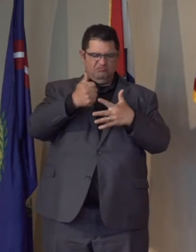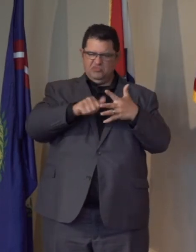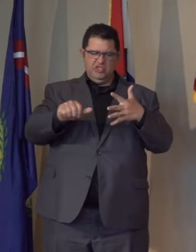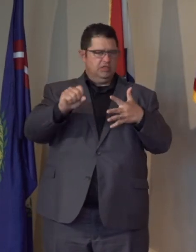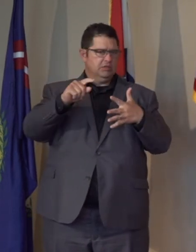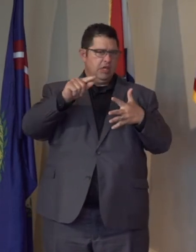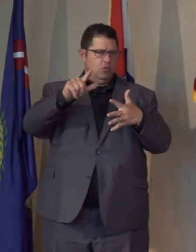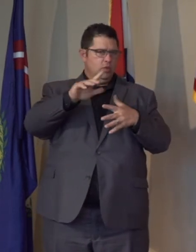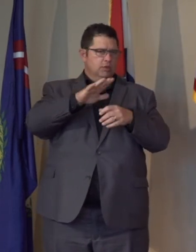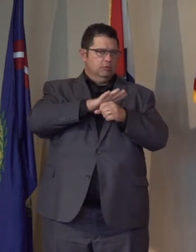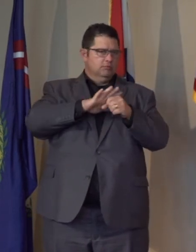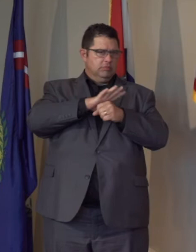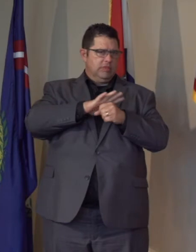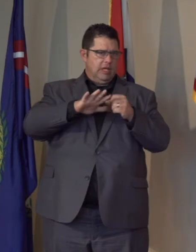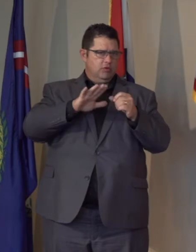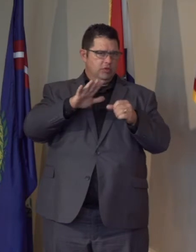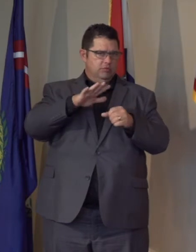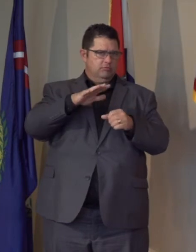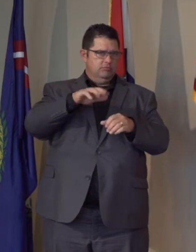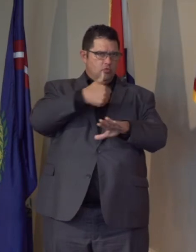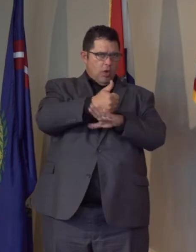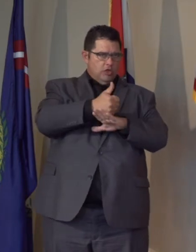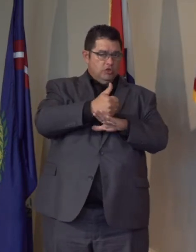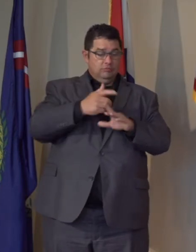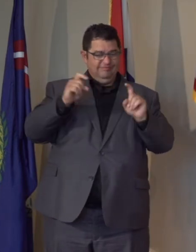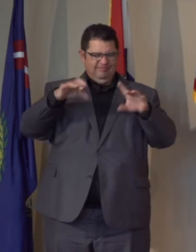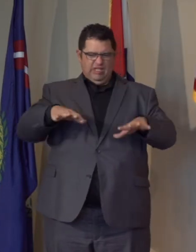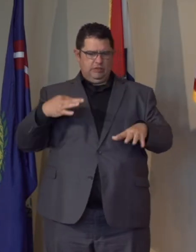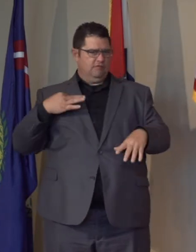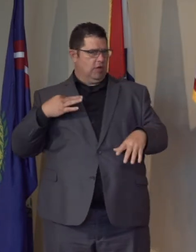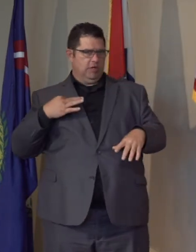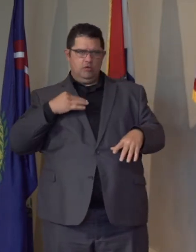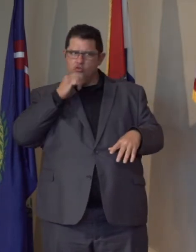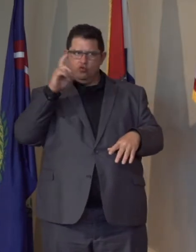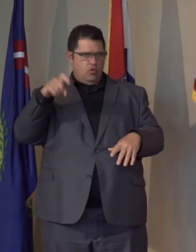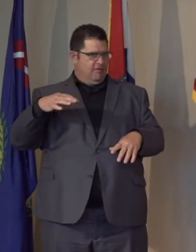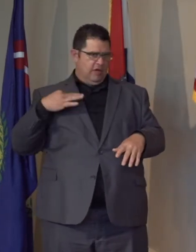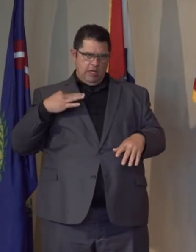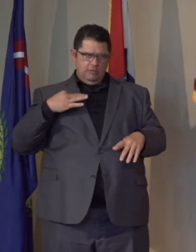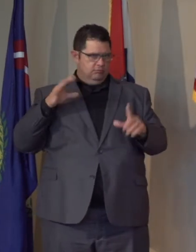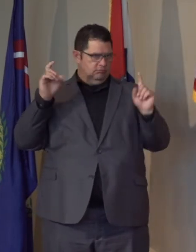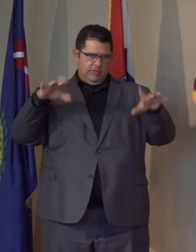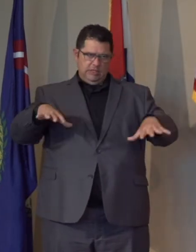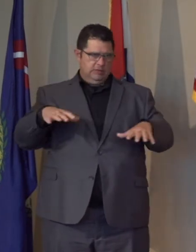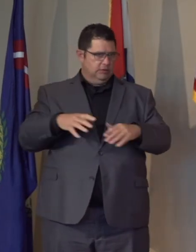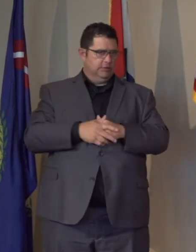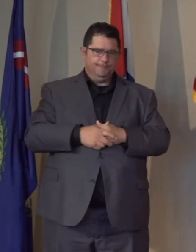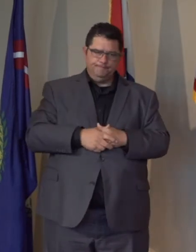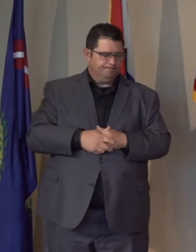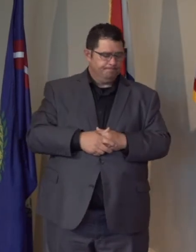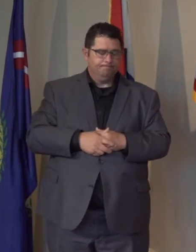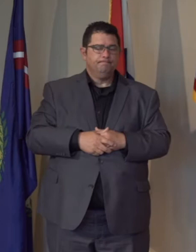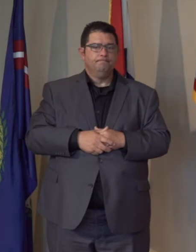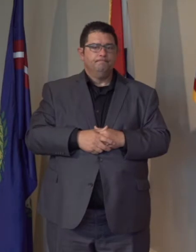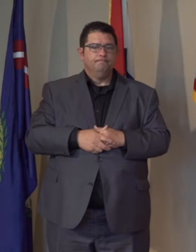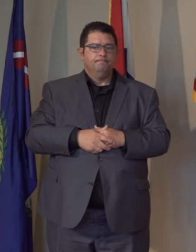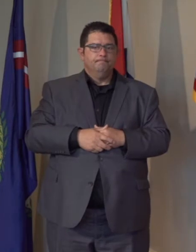County locations. The testing, of course, is voluntary. You do not have to take a test to participate in the survey.